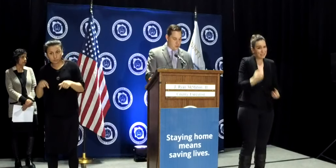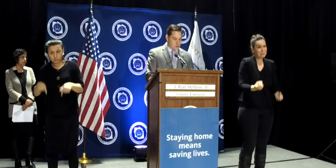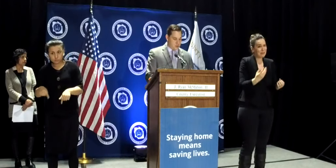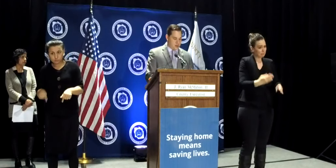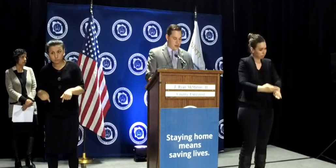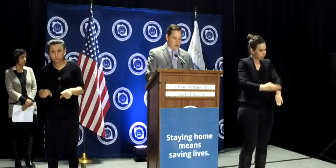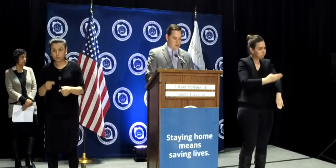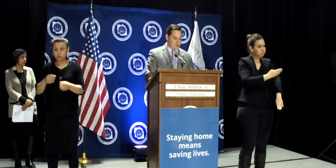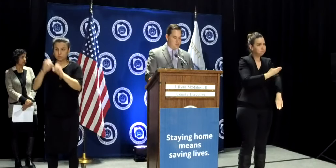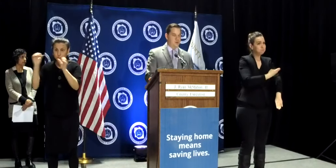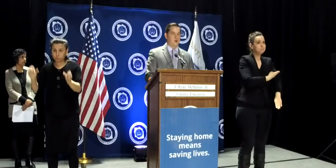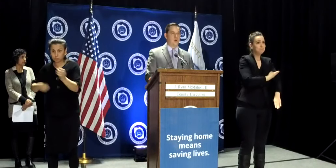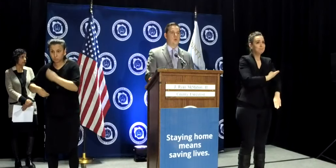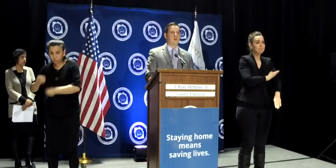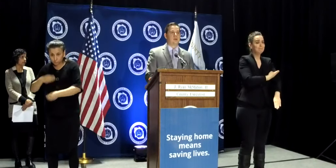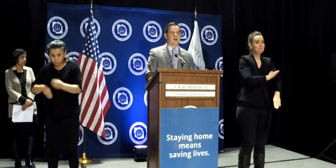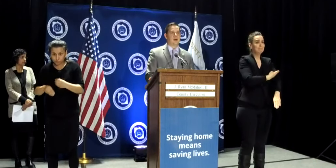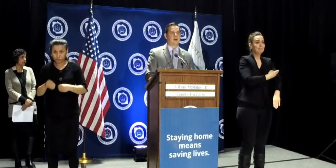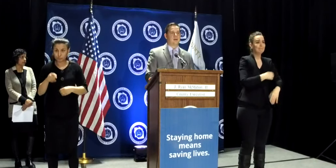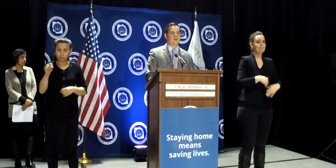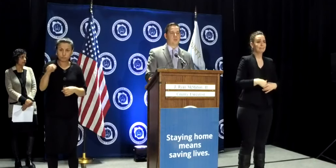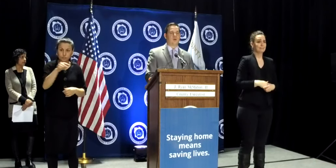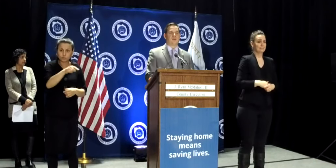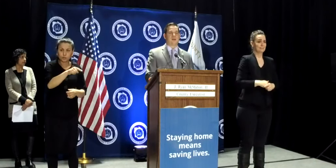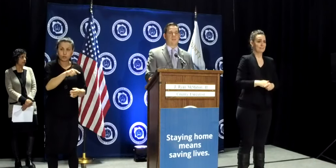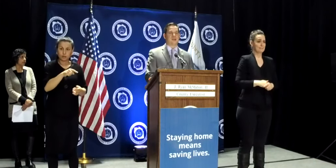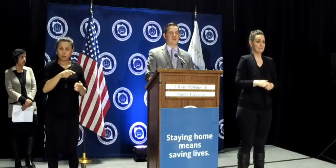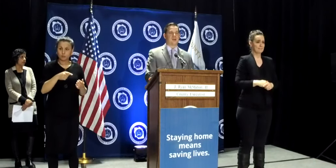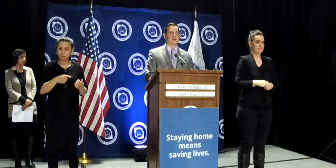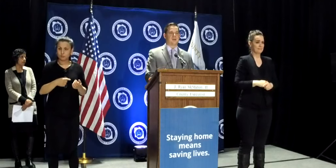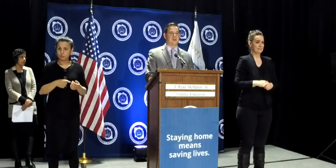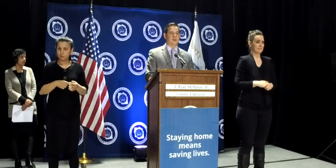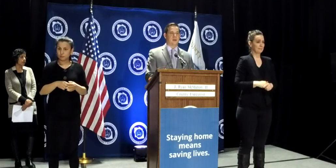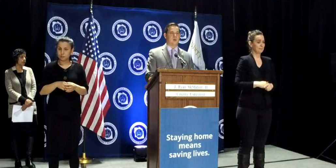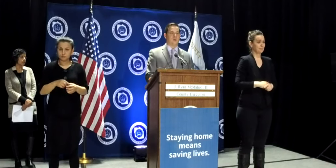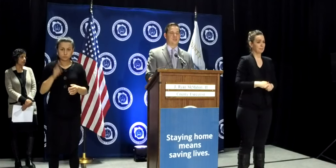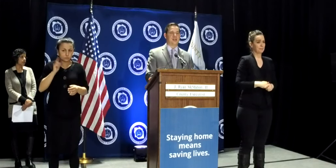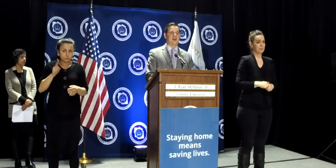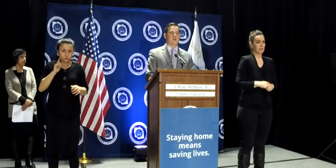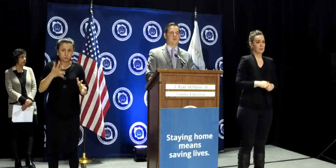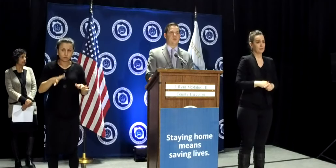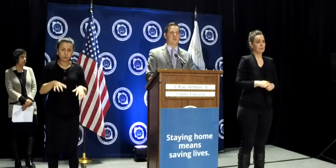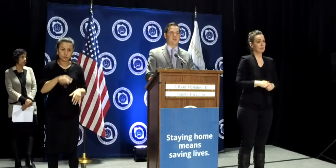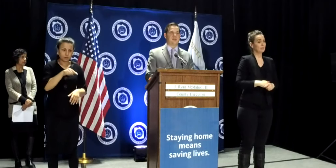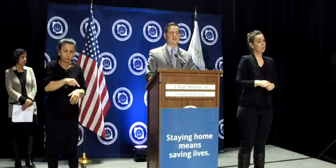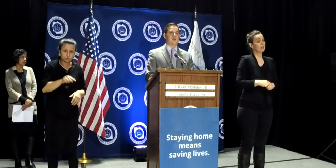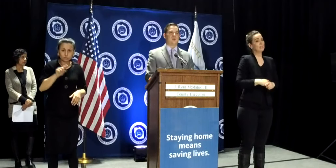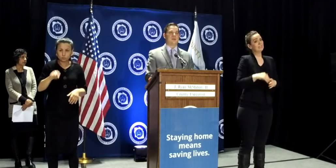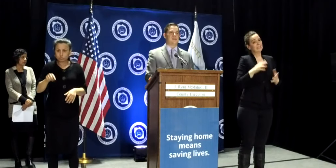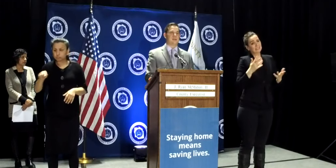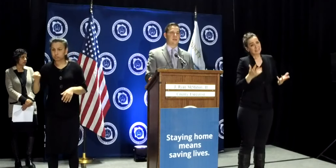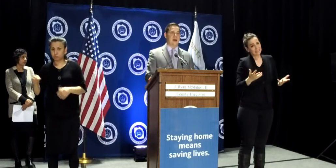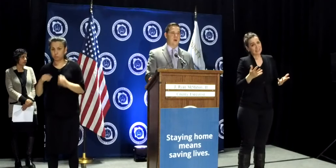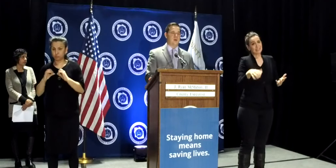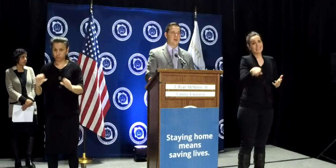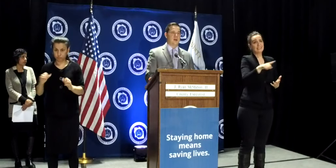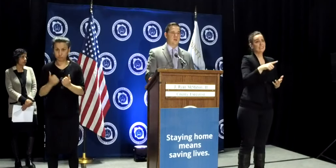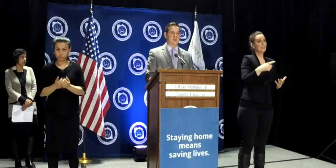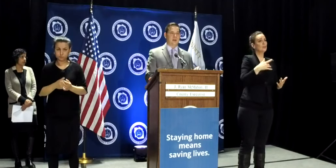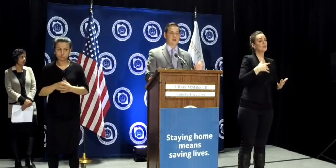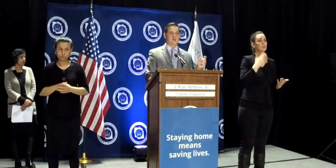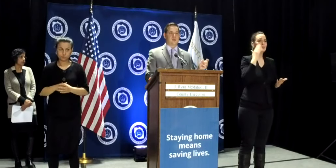used. Again, there's no perfect metric. We're sharing with you things that we see